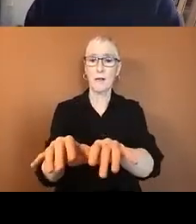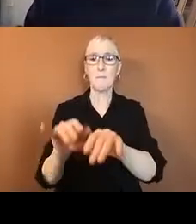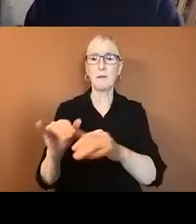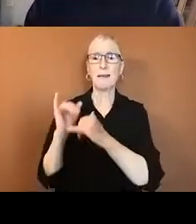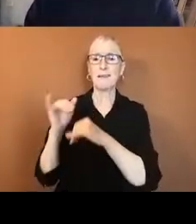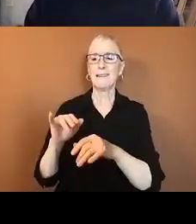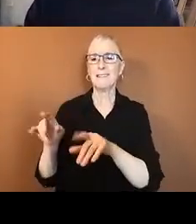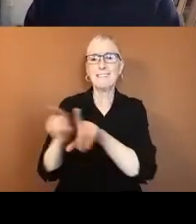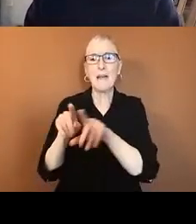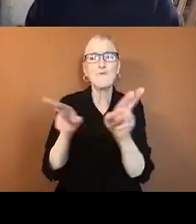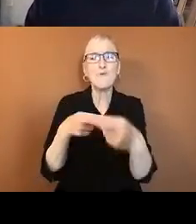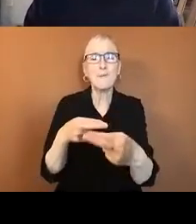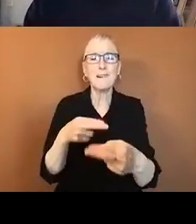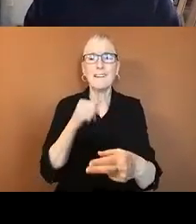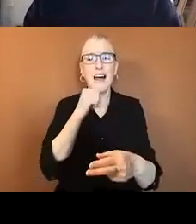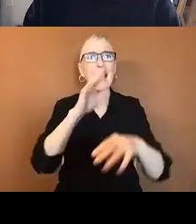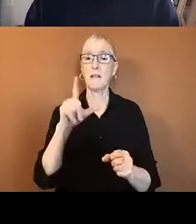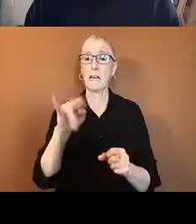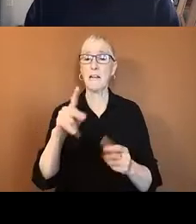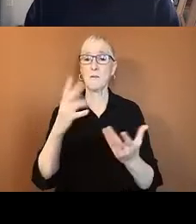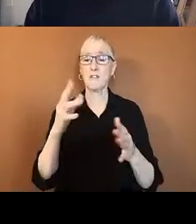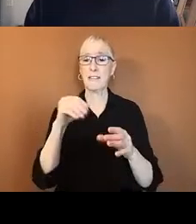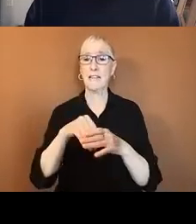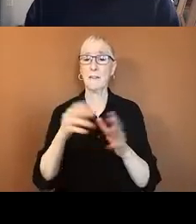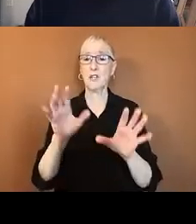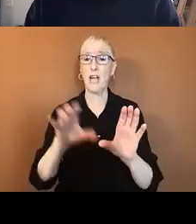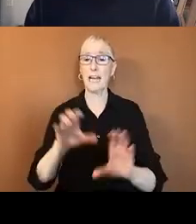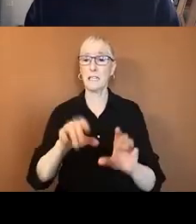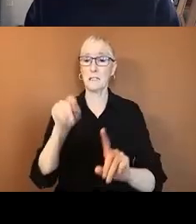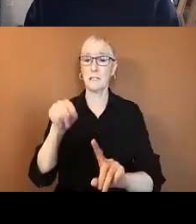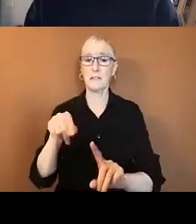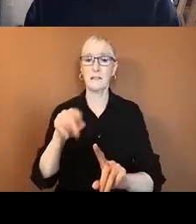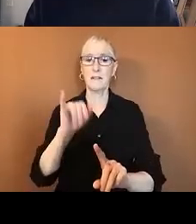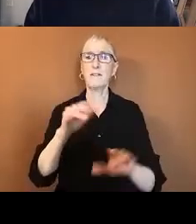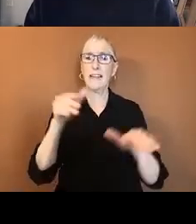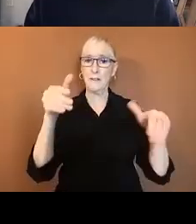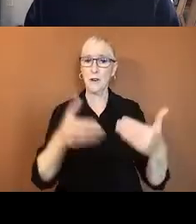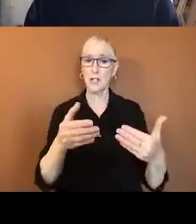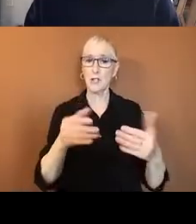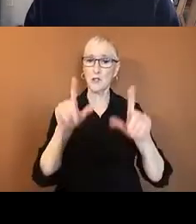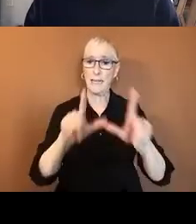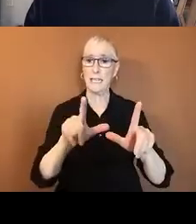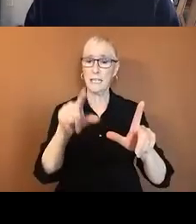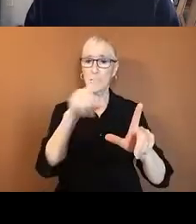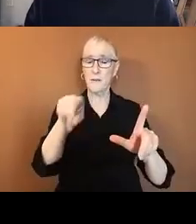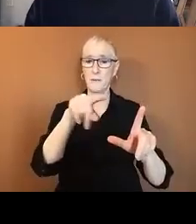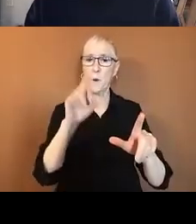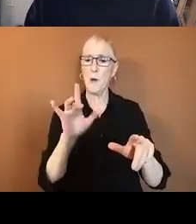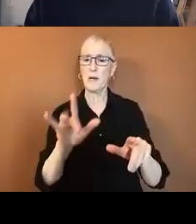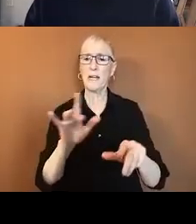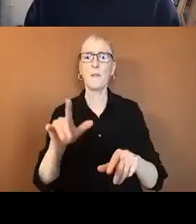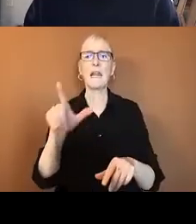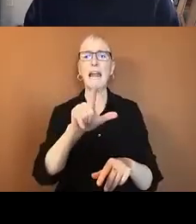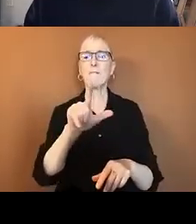online game that they can all play from anywhere. And so this is it. This is the introduction screen. We are going to click on the left